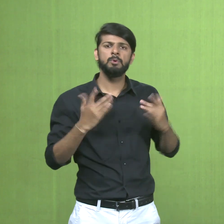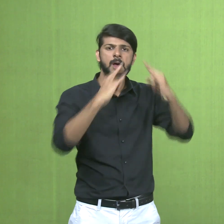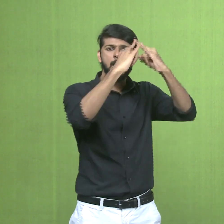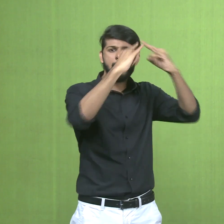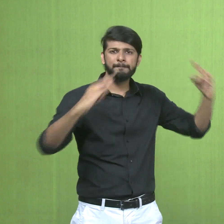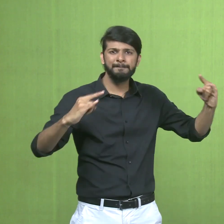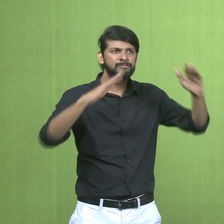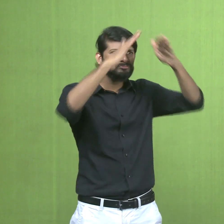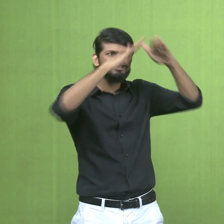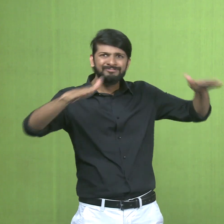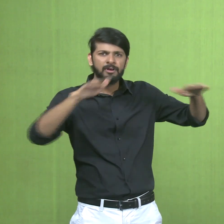and curtains